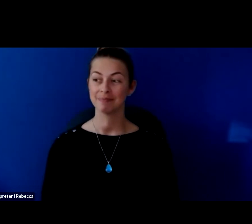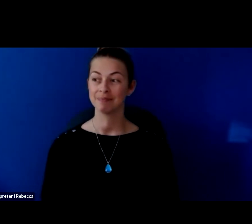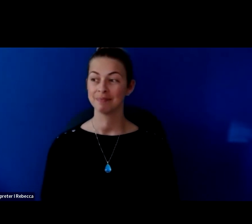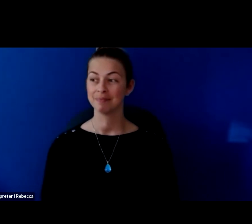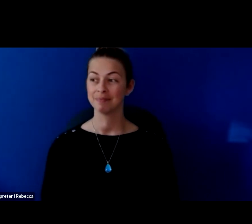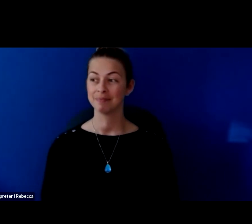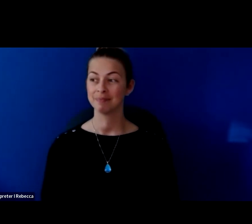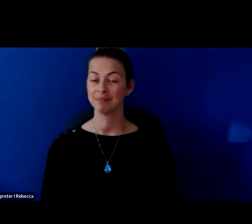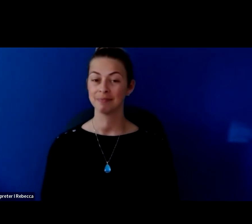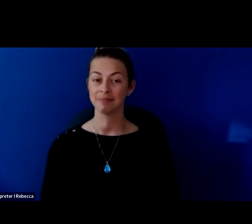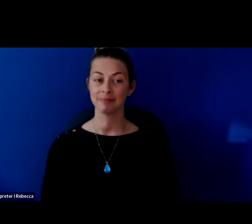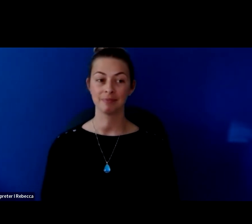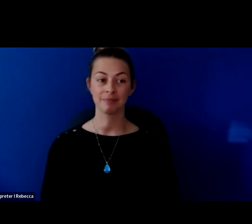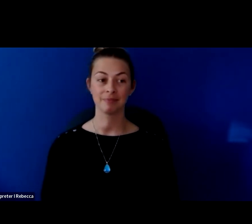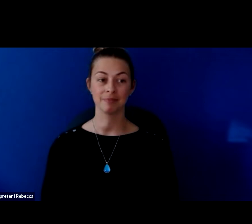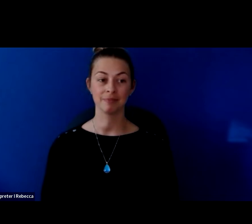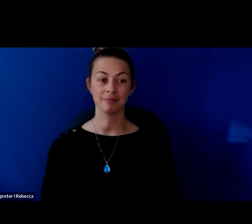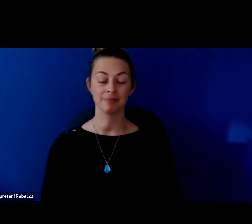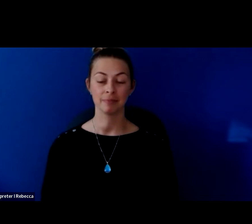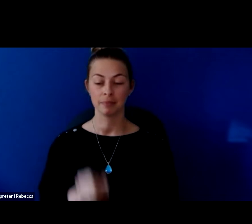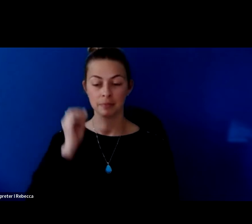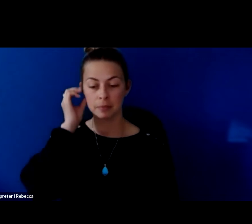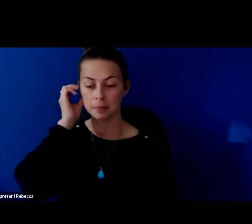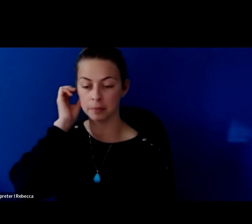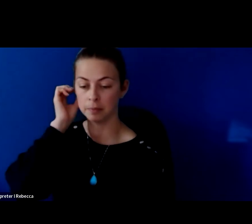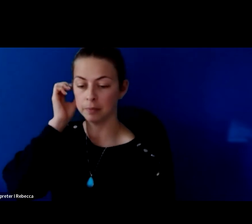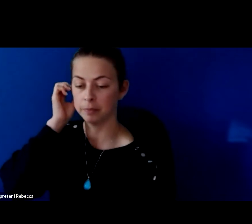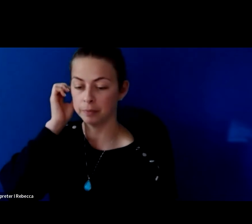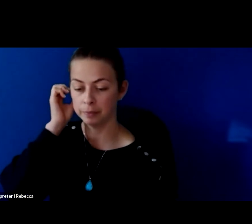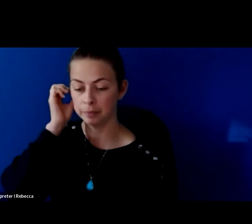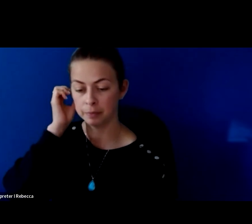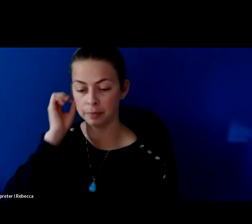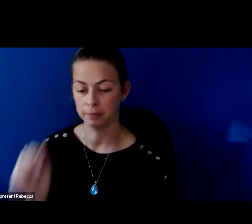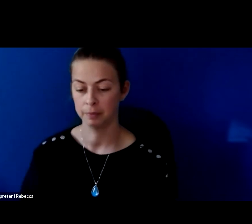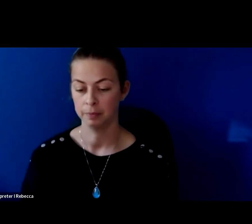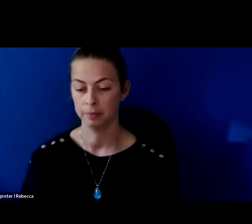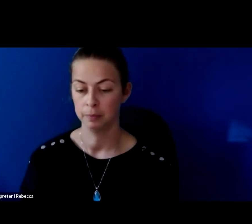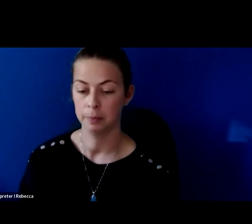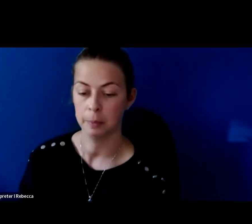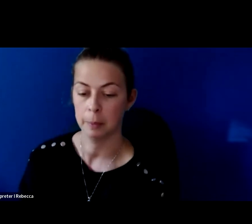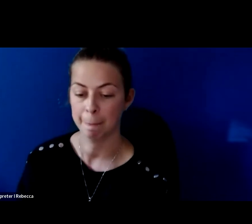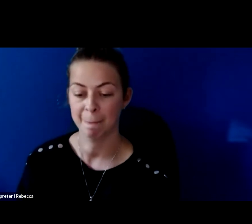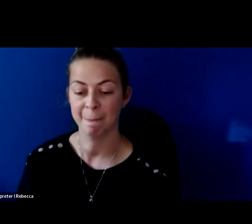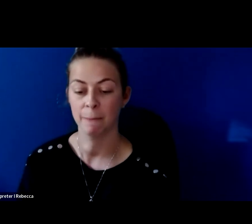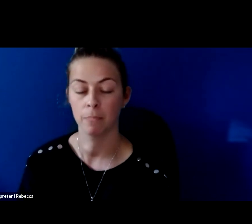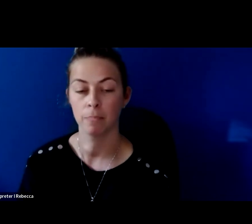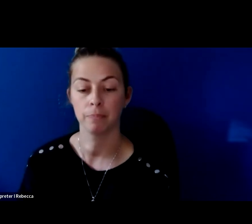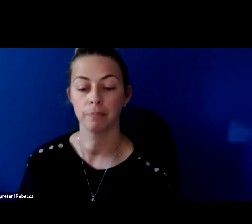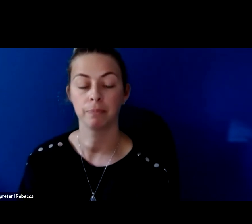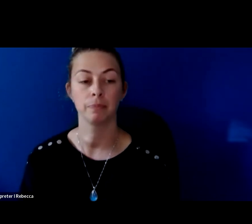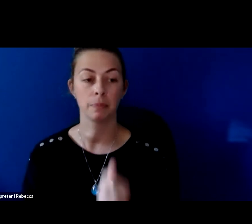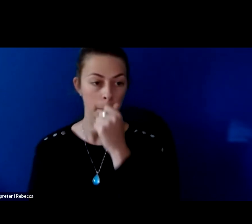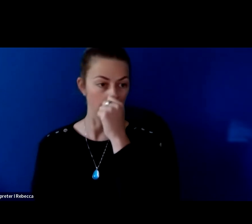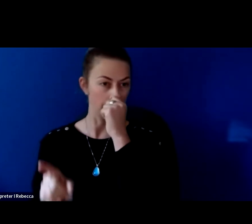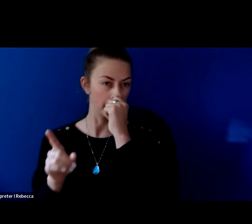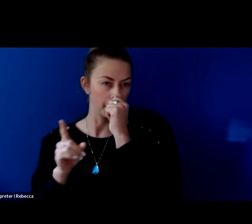Nothing controversial or difficult here at all. Yes, ma'am. Politicians often talk about how things like